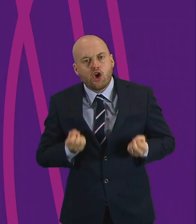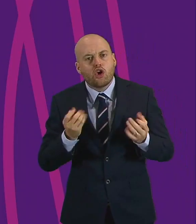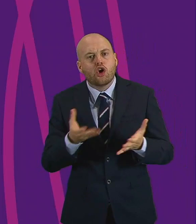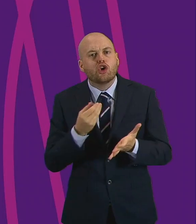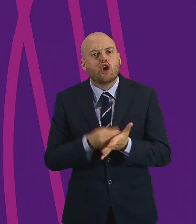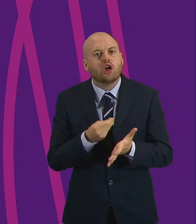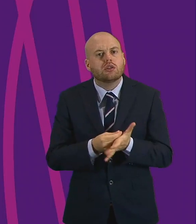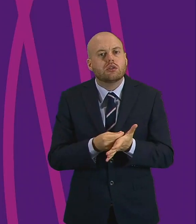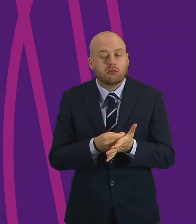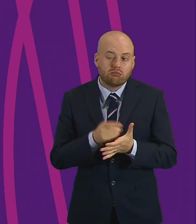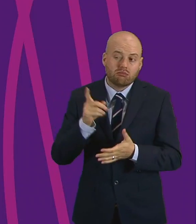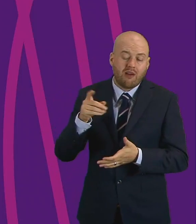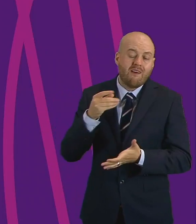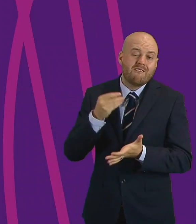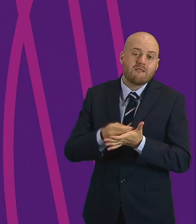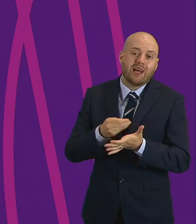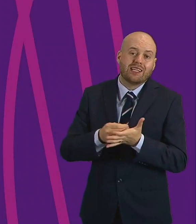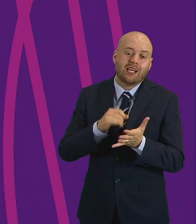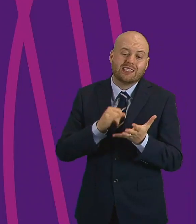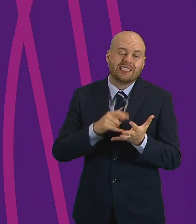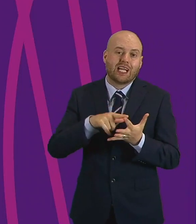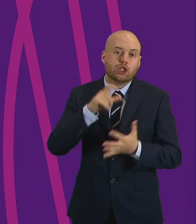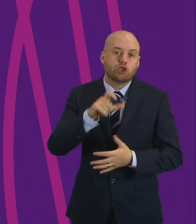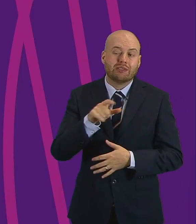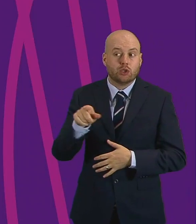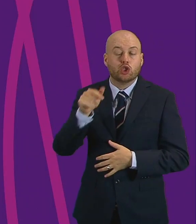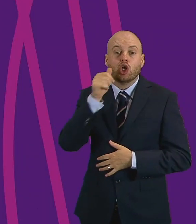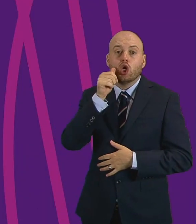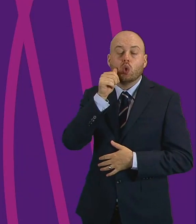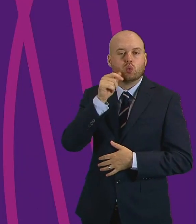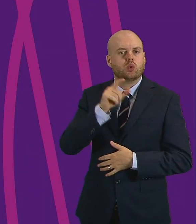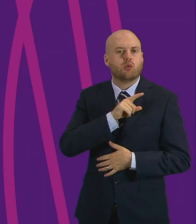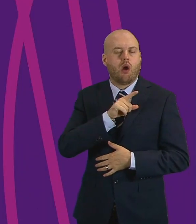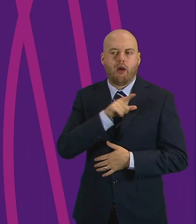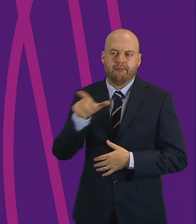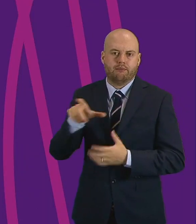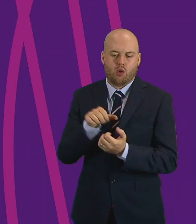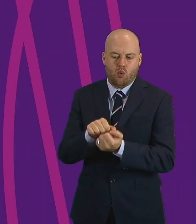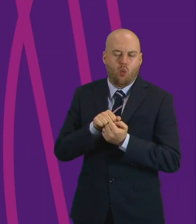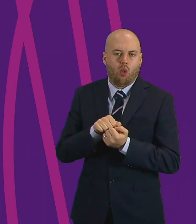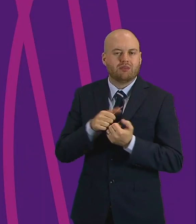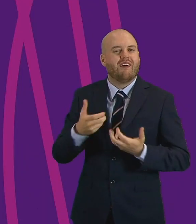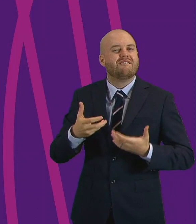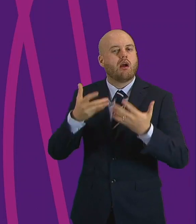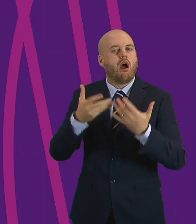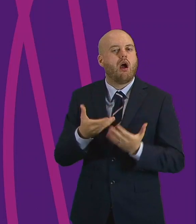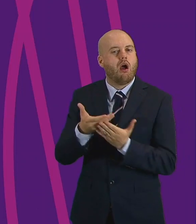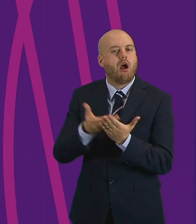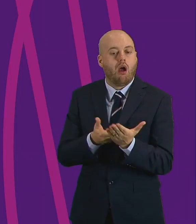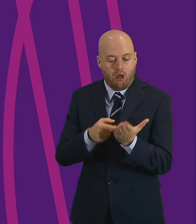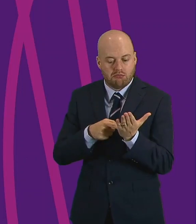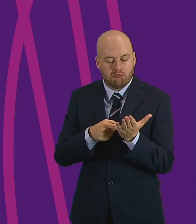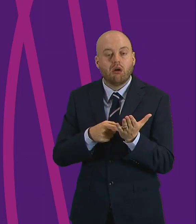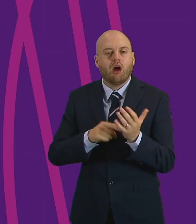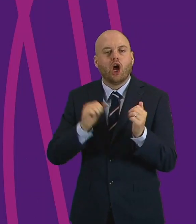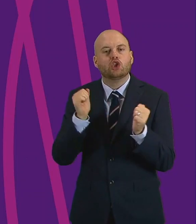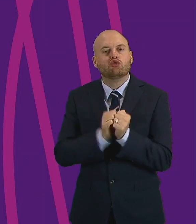this because she hung on for the first set of figures until agreeing to hand over £155